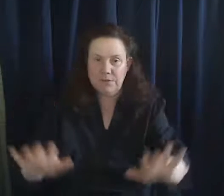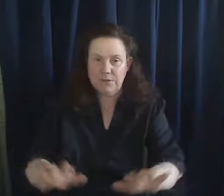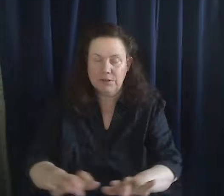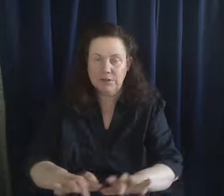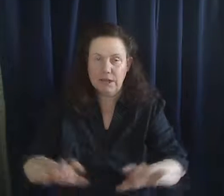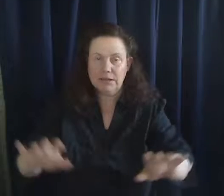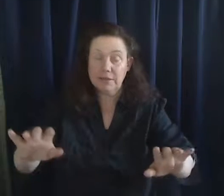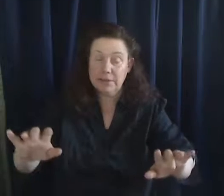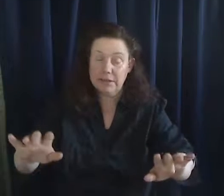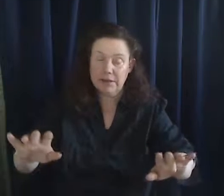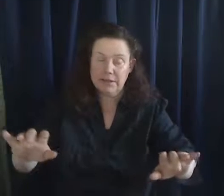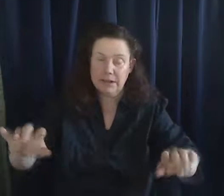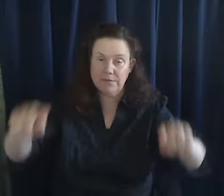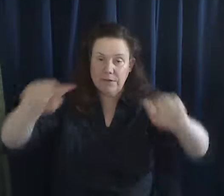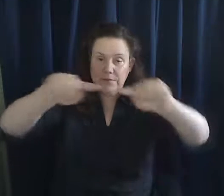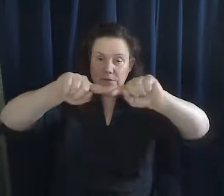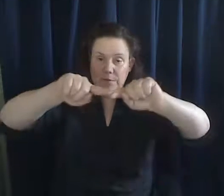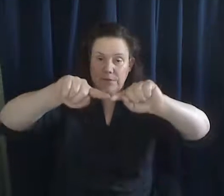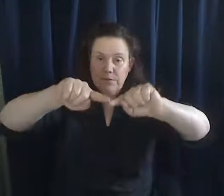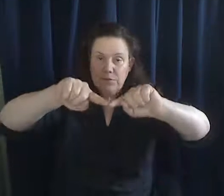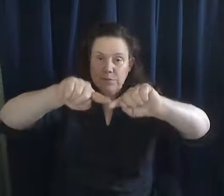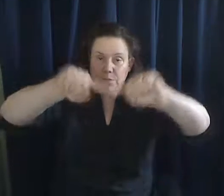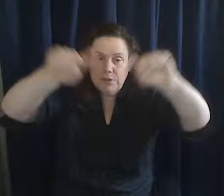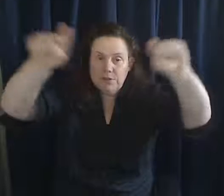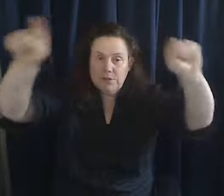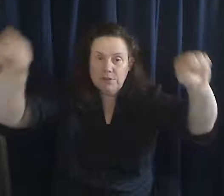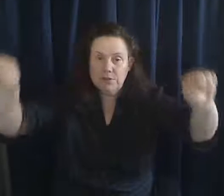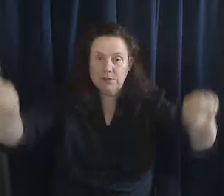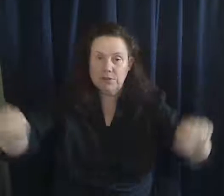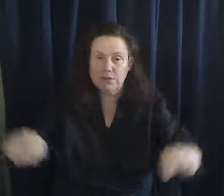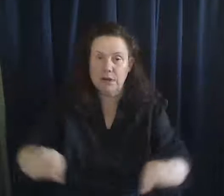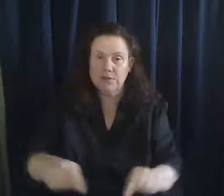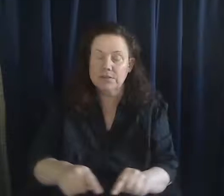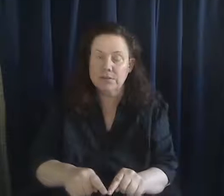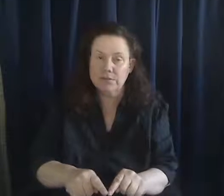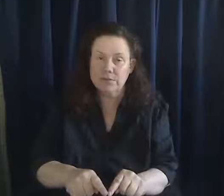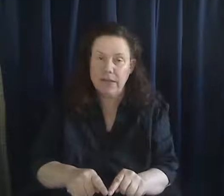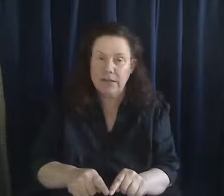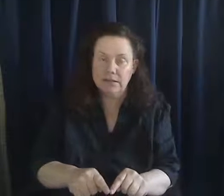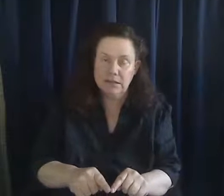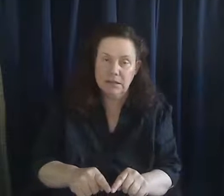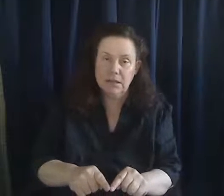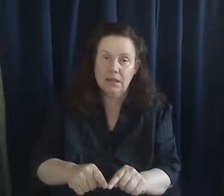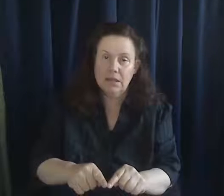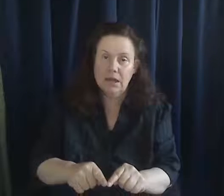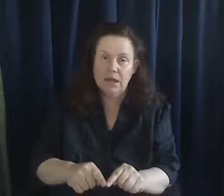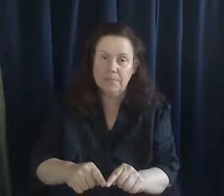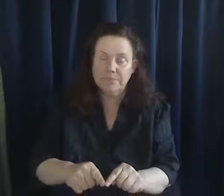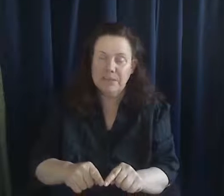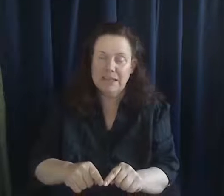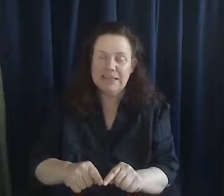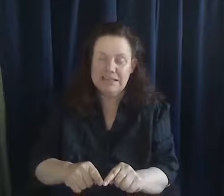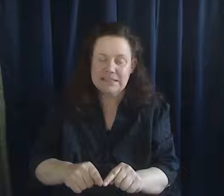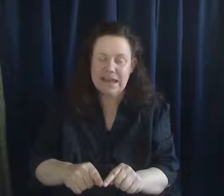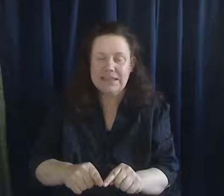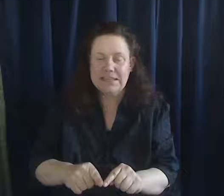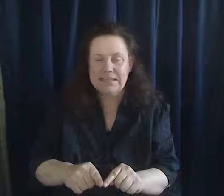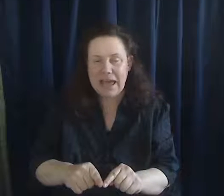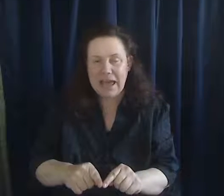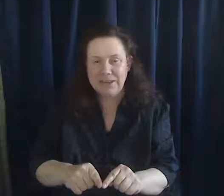going to draw a big heart in the air in front of you, but if you use pointers and drew hearts, you can do that. It's not as